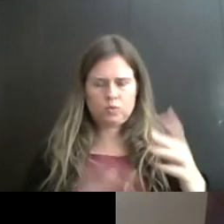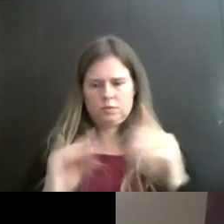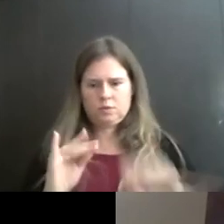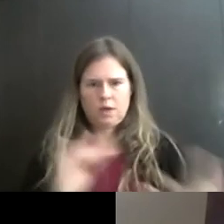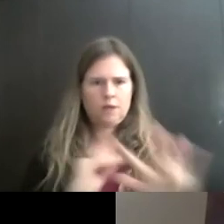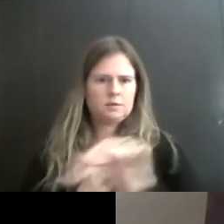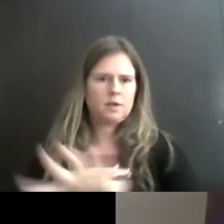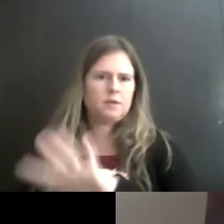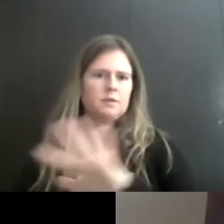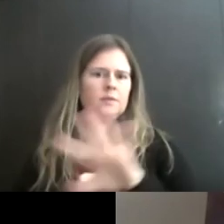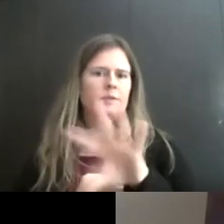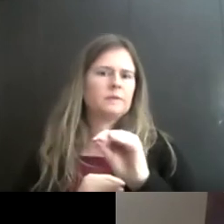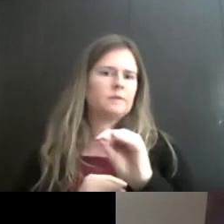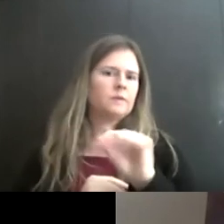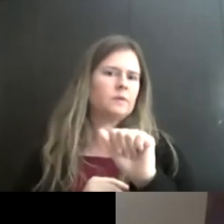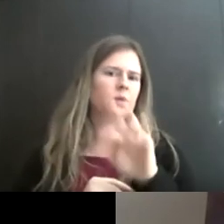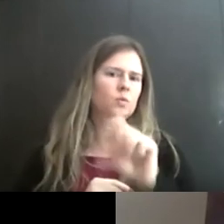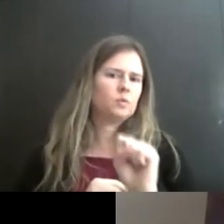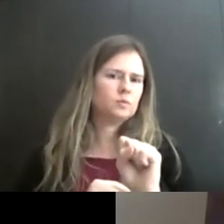50 acres.